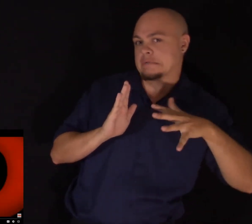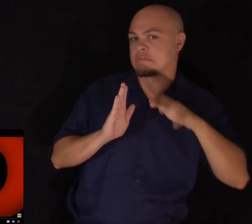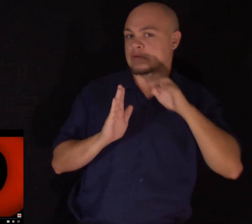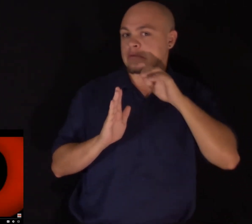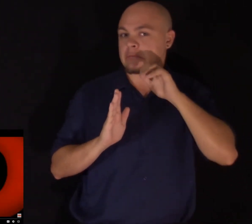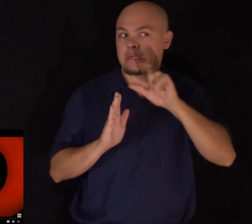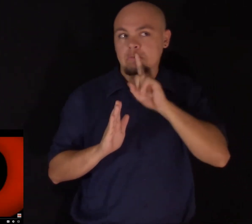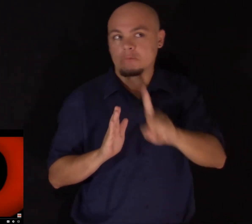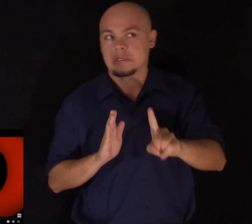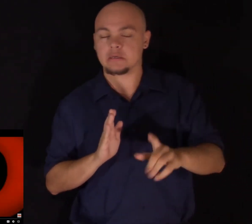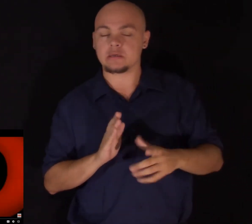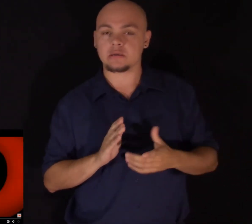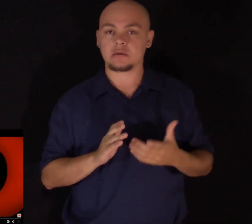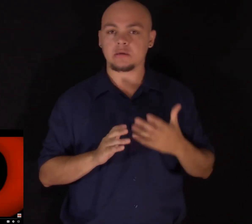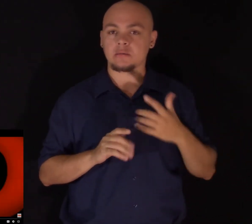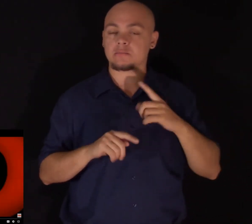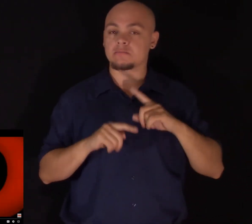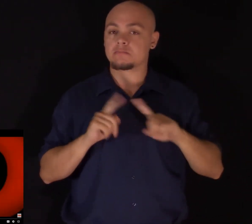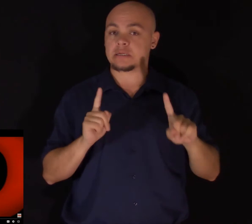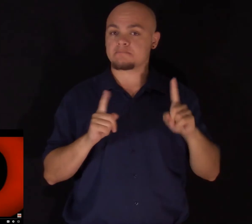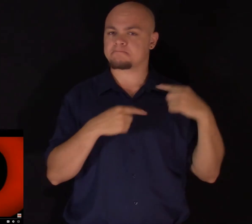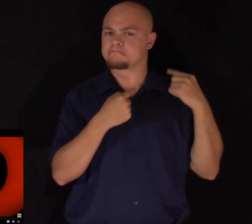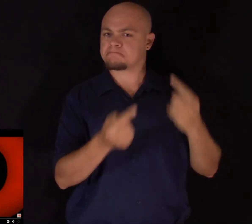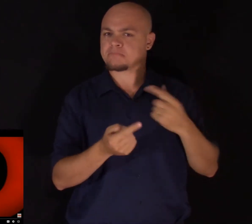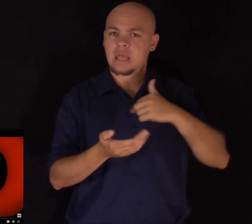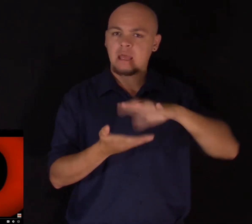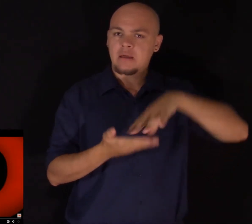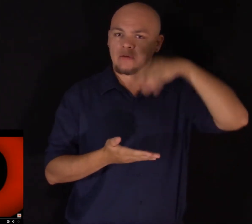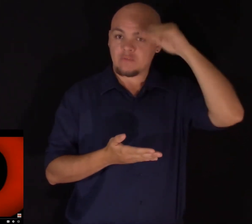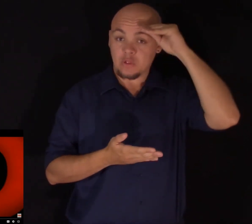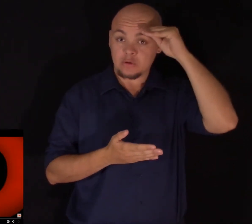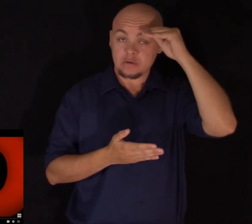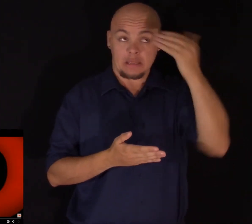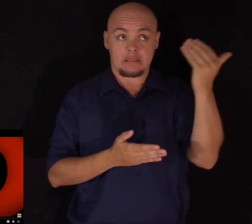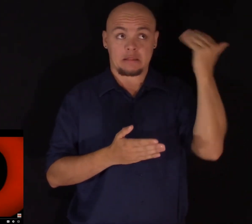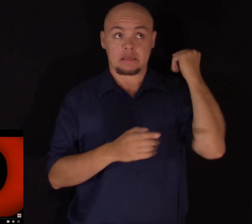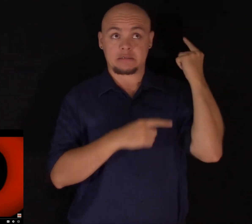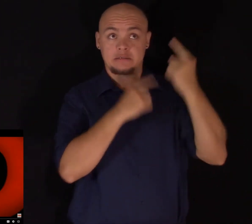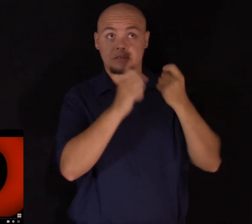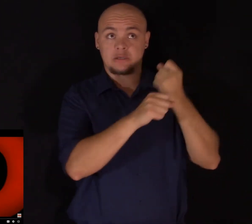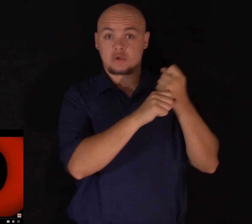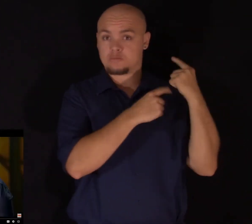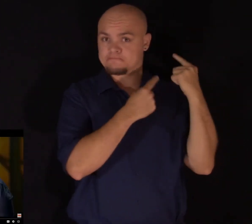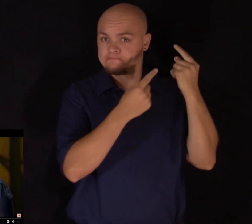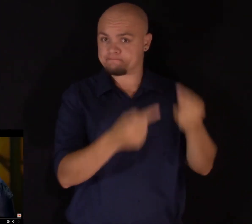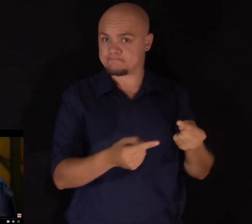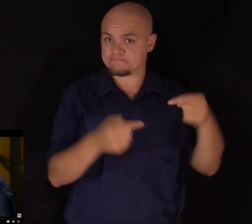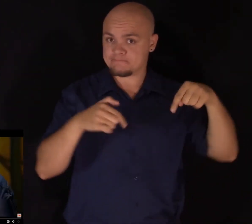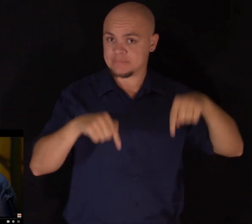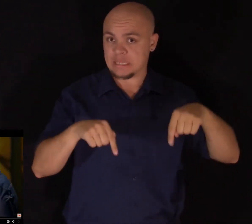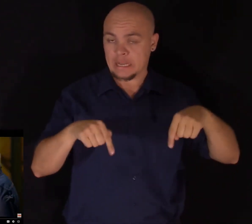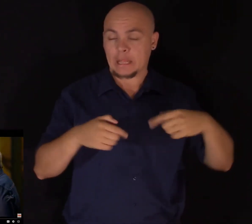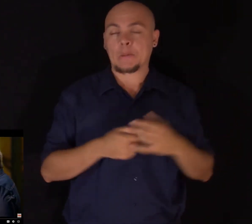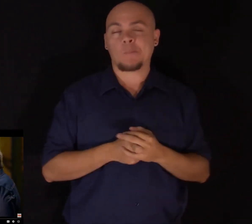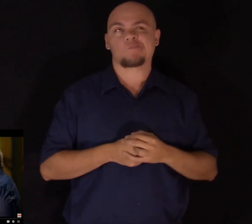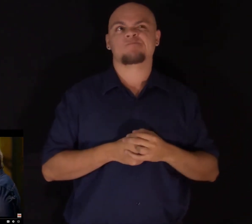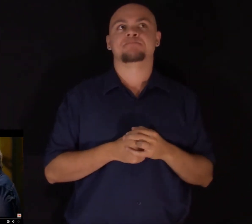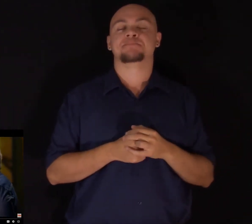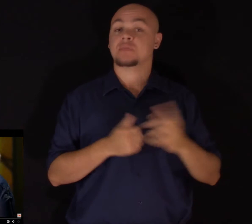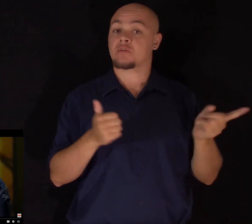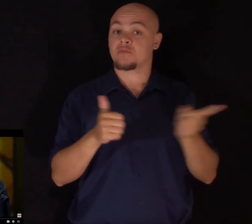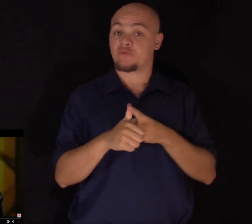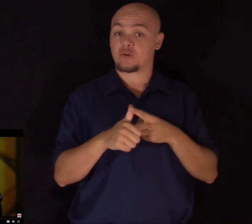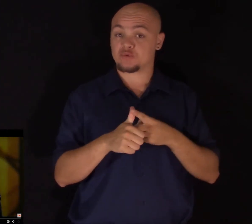But I want to talk about what I've learned. There's 2 things that I've learned in the last year. The first is